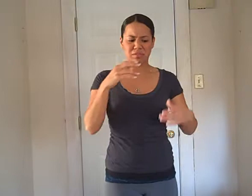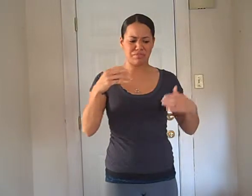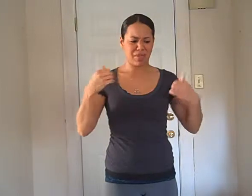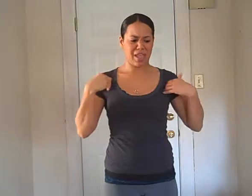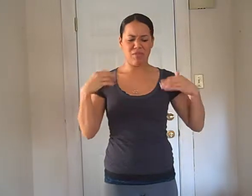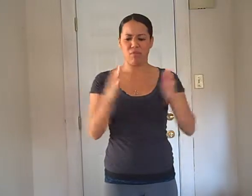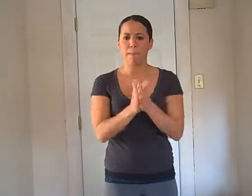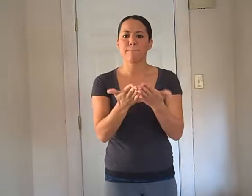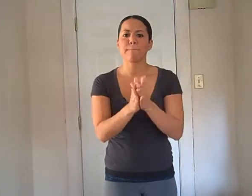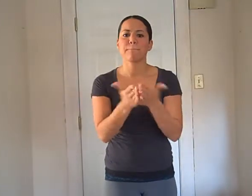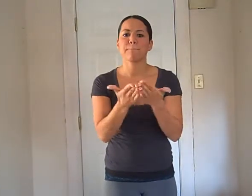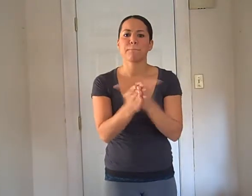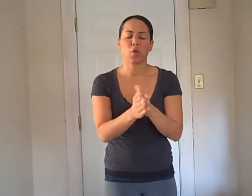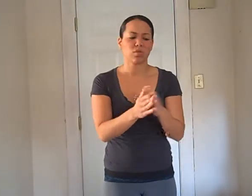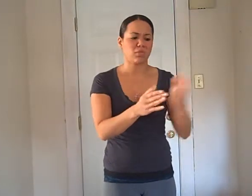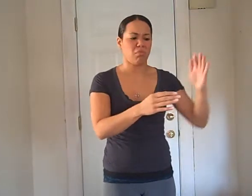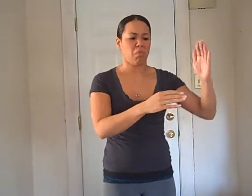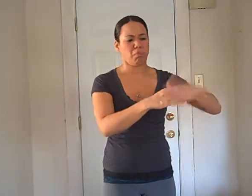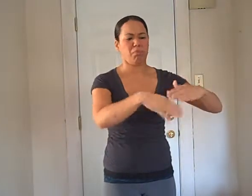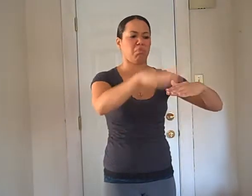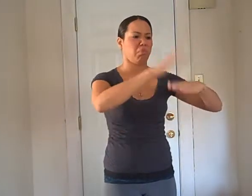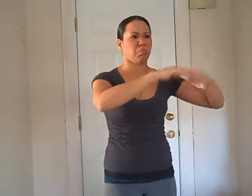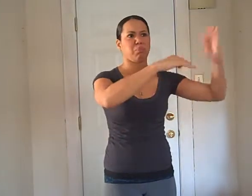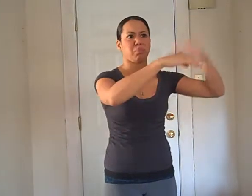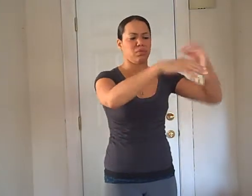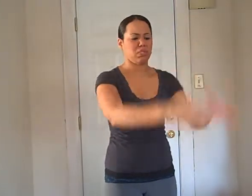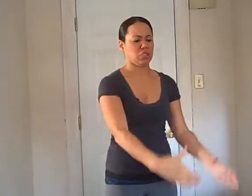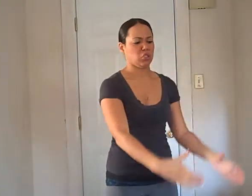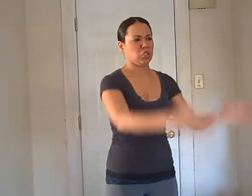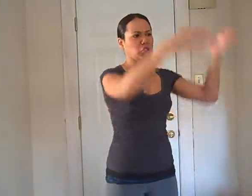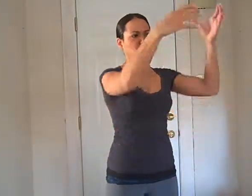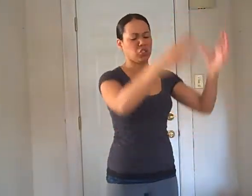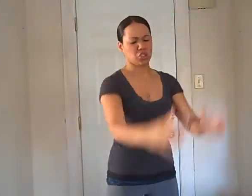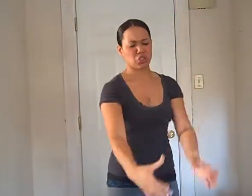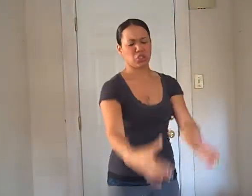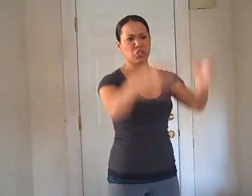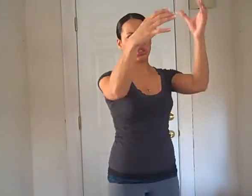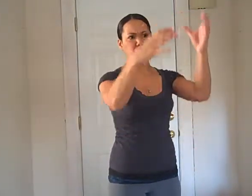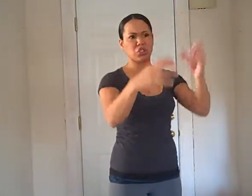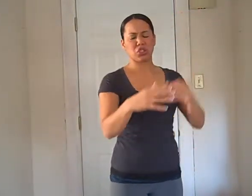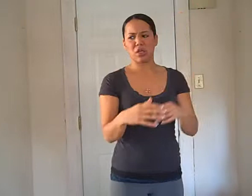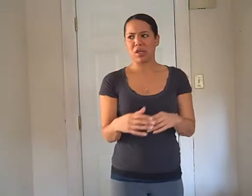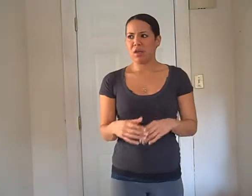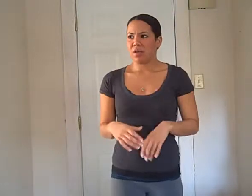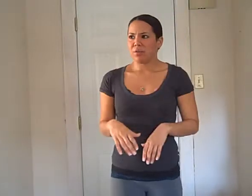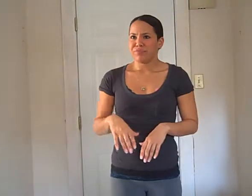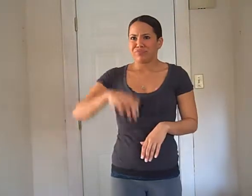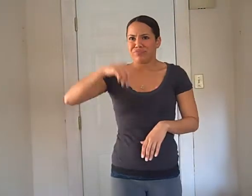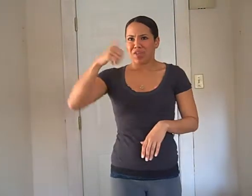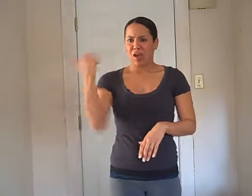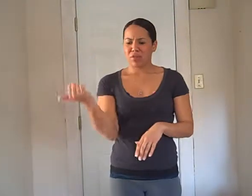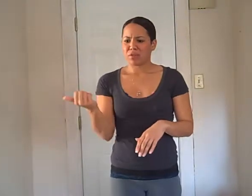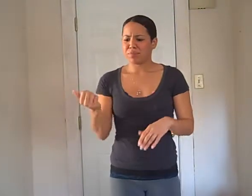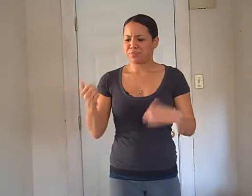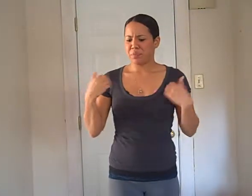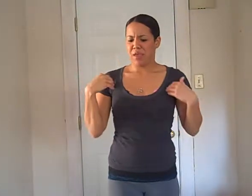were piles upon piles of books and papers on every surface. Delicately made models of creatures Harry did not